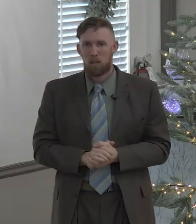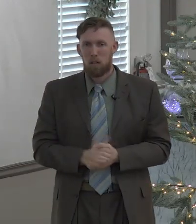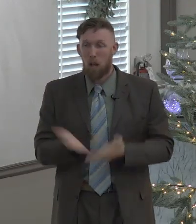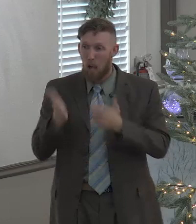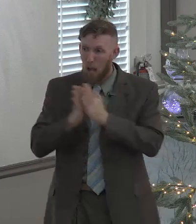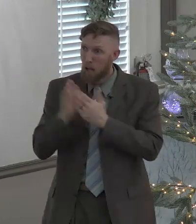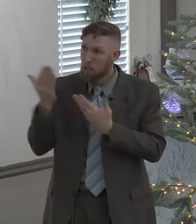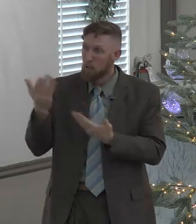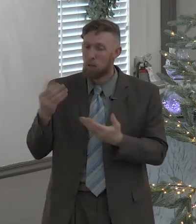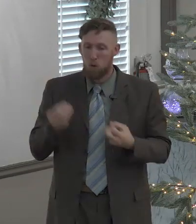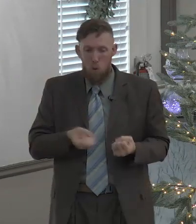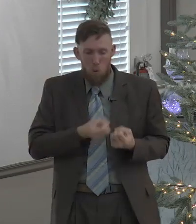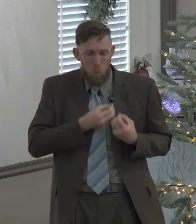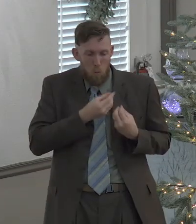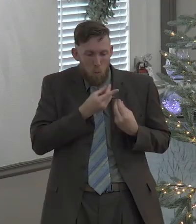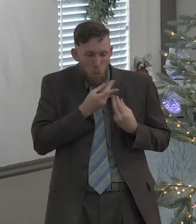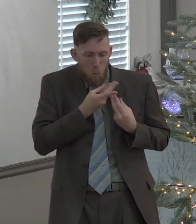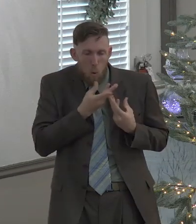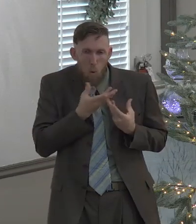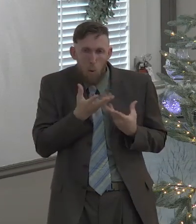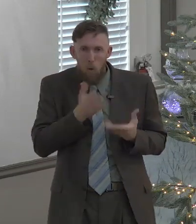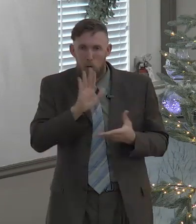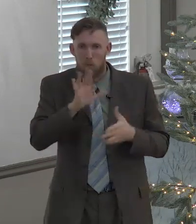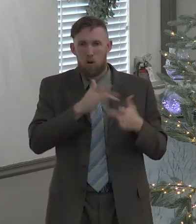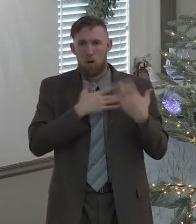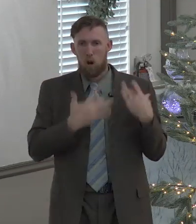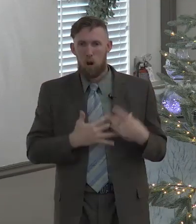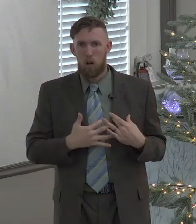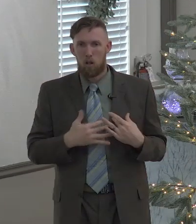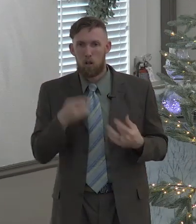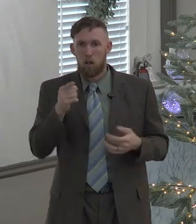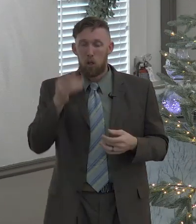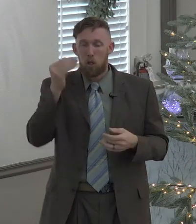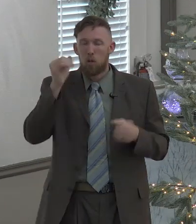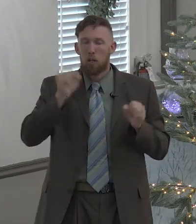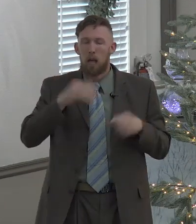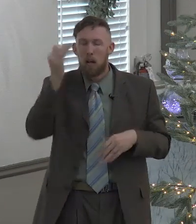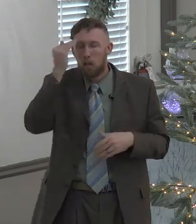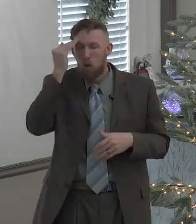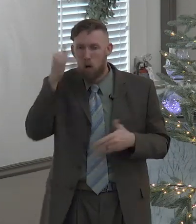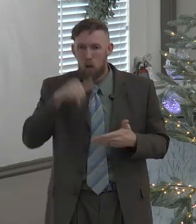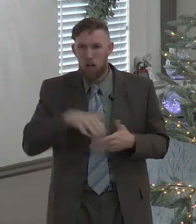that closeness. Please warm my heart again.